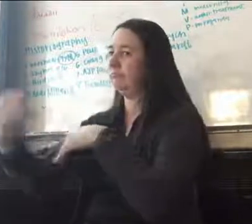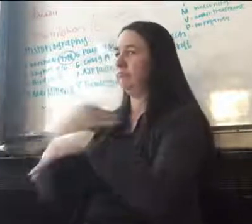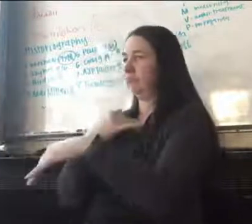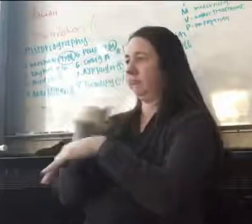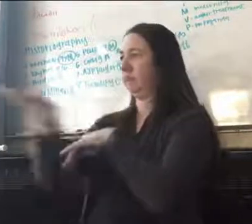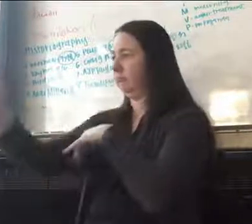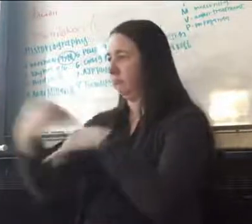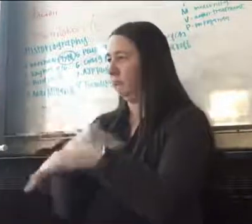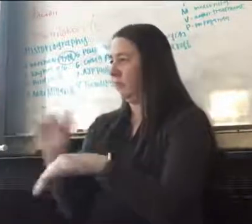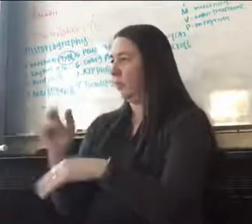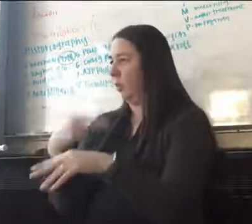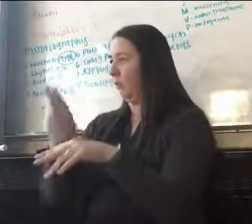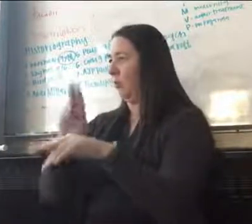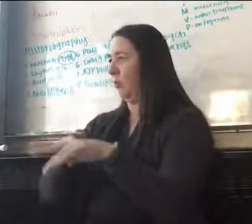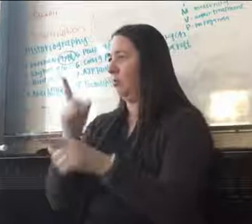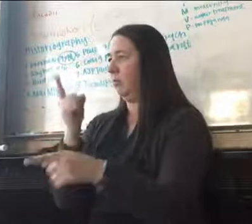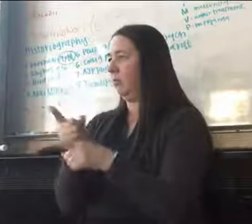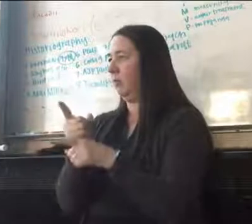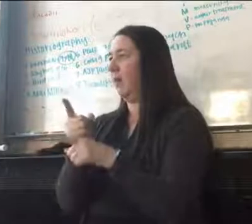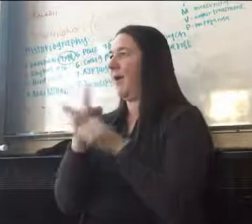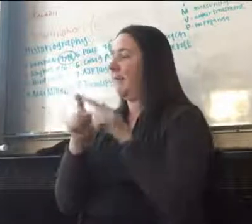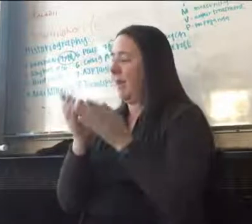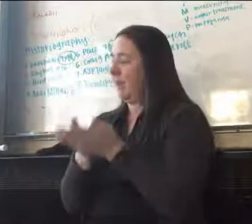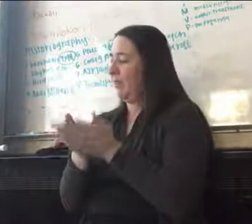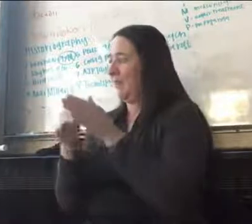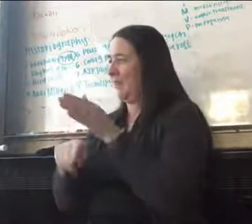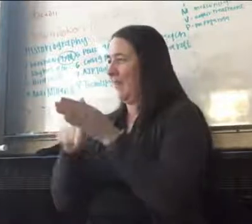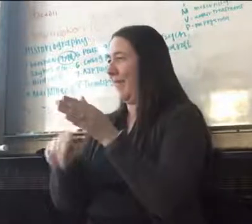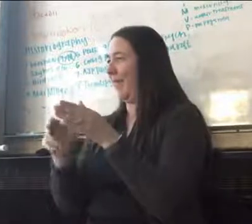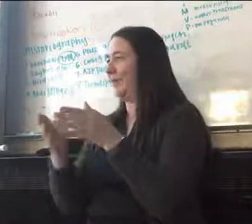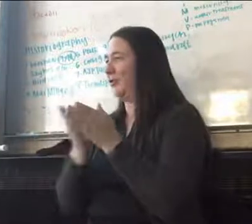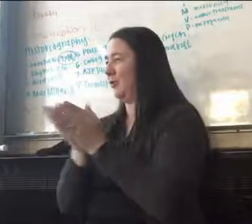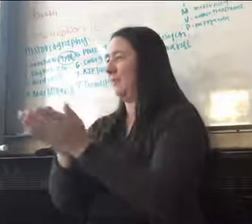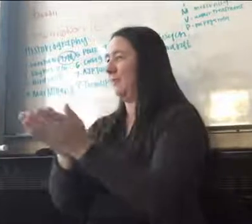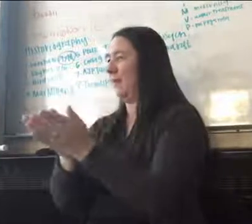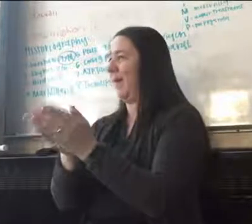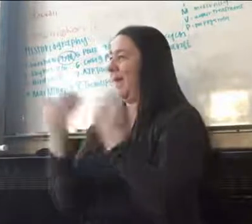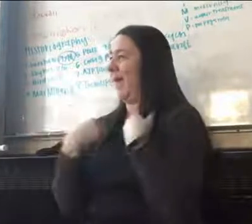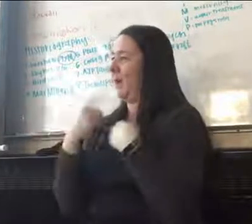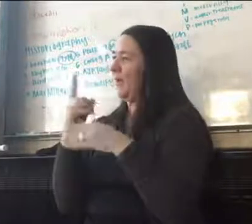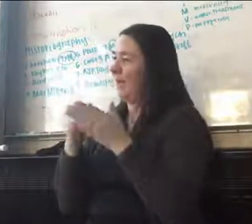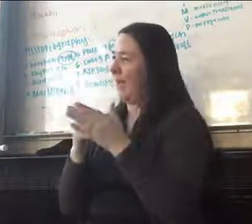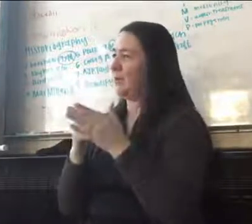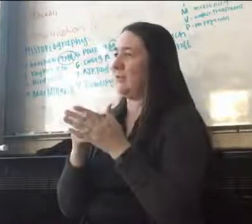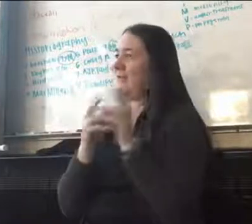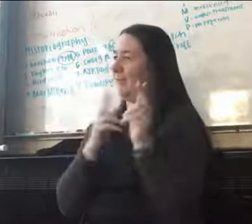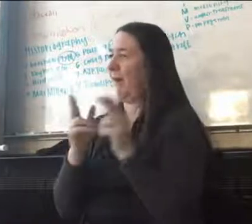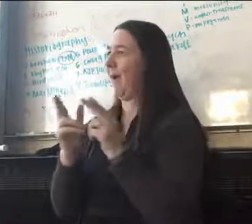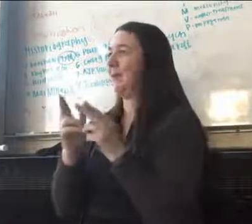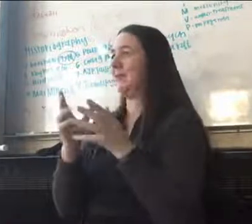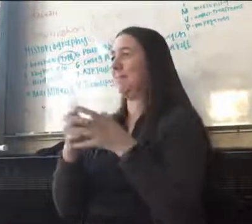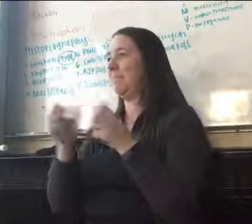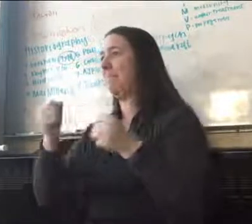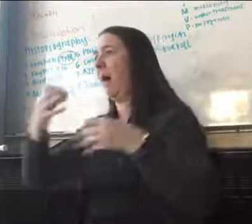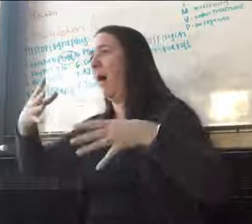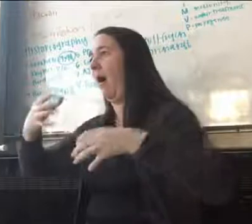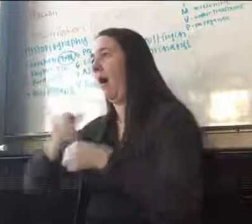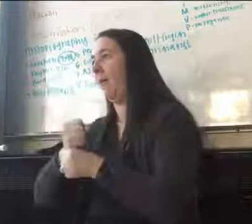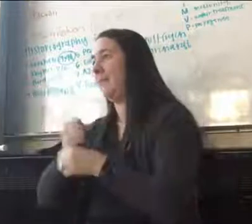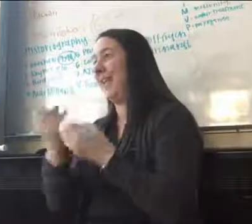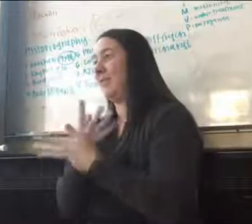Titanic. Well, in these shipments just happened to be thousands of guns, bombs, and ammunition to help England win the